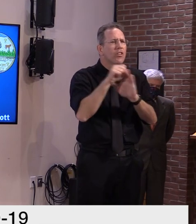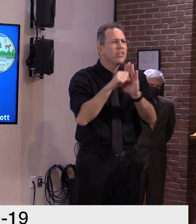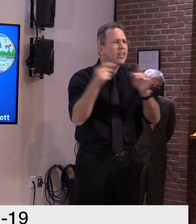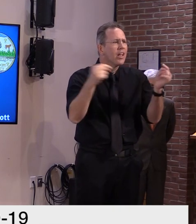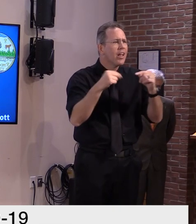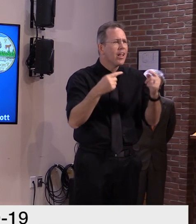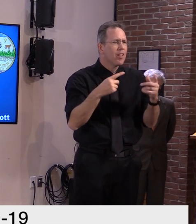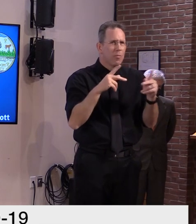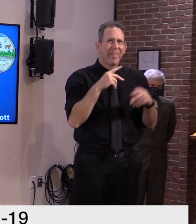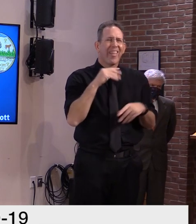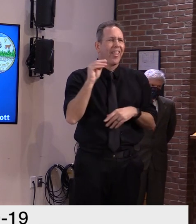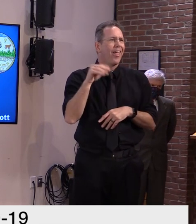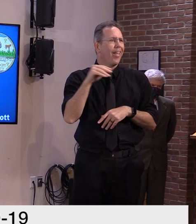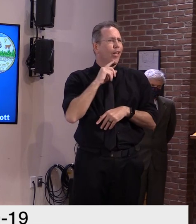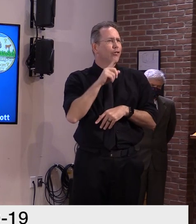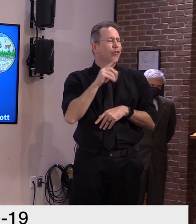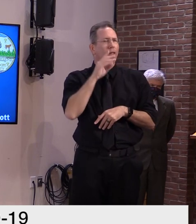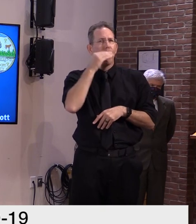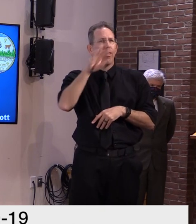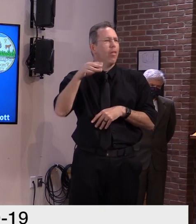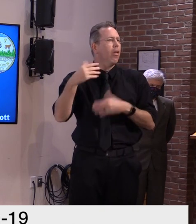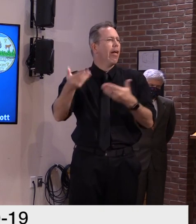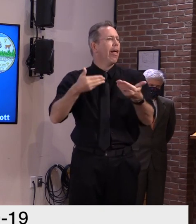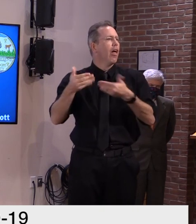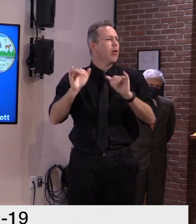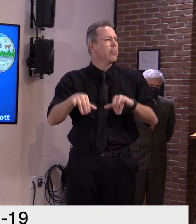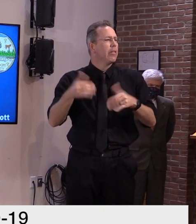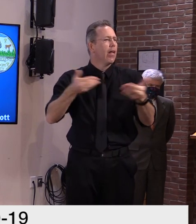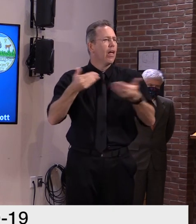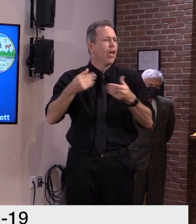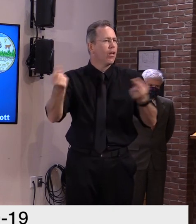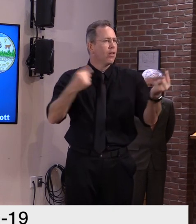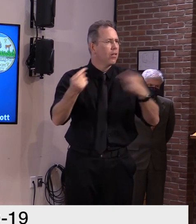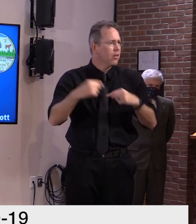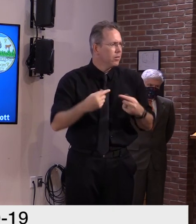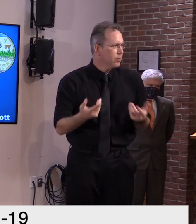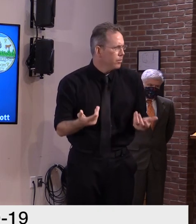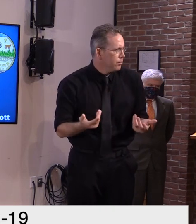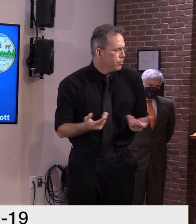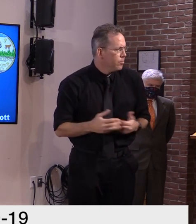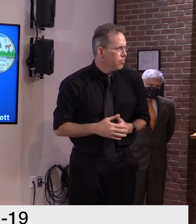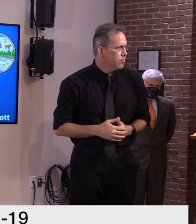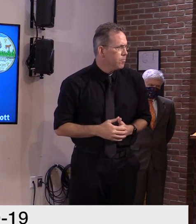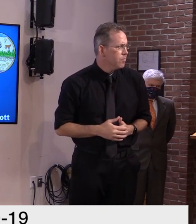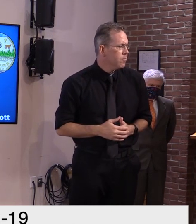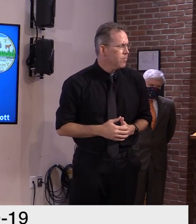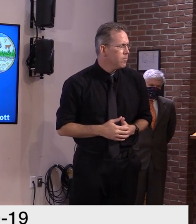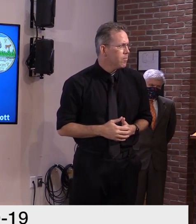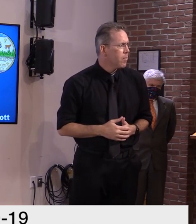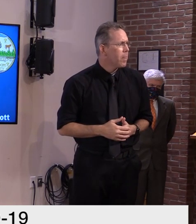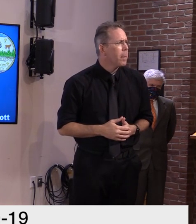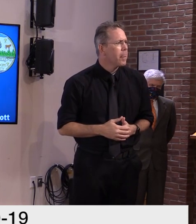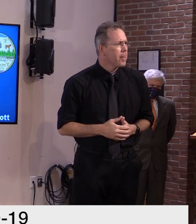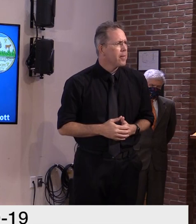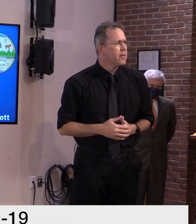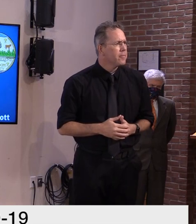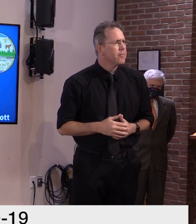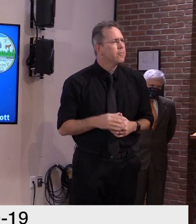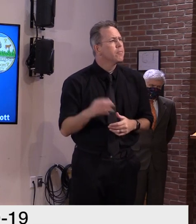Yeah, we've worked with the ski area to identify how many they normally have coming in, and all of them have said we intend to reduce that number, period.